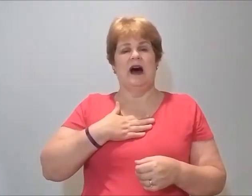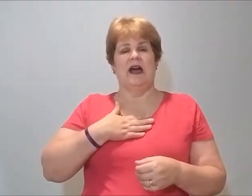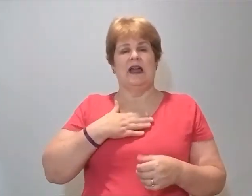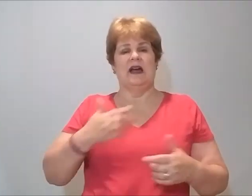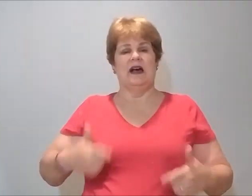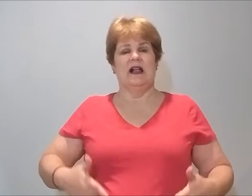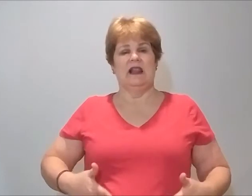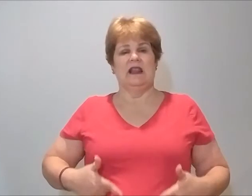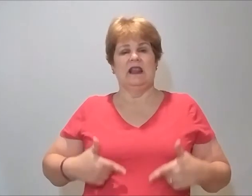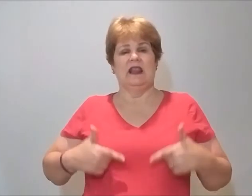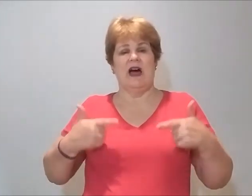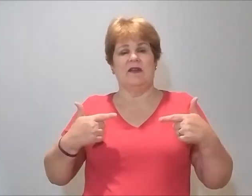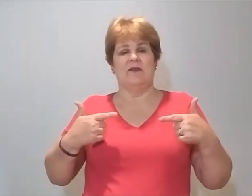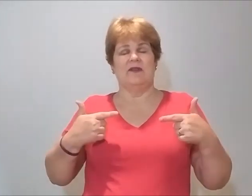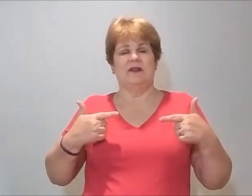my life.